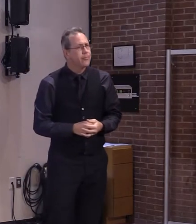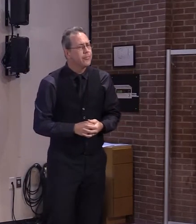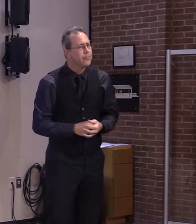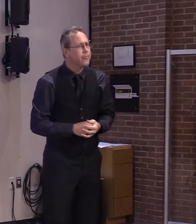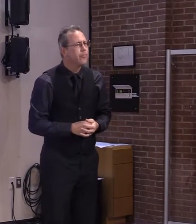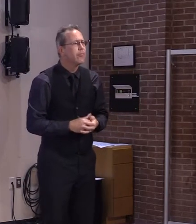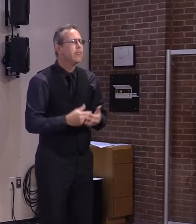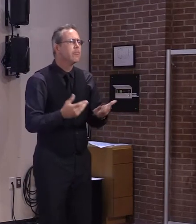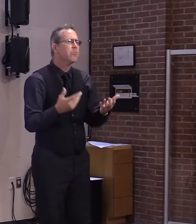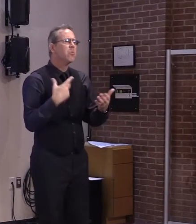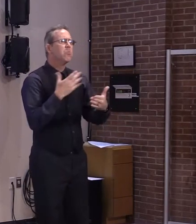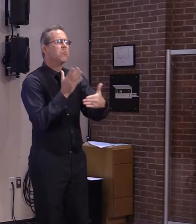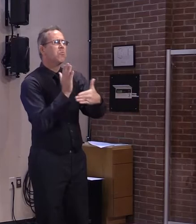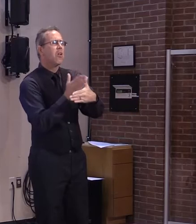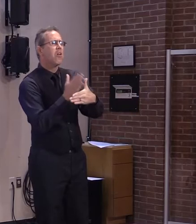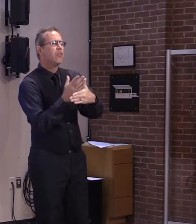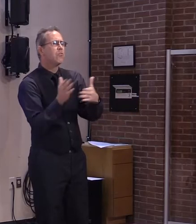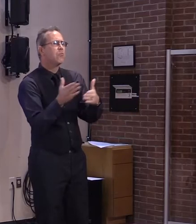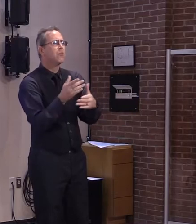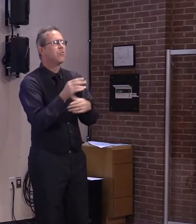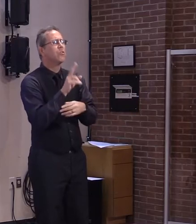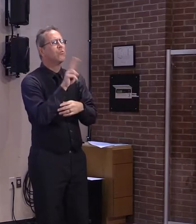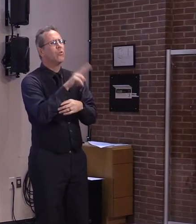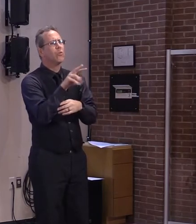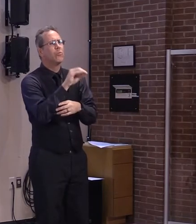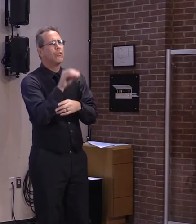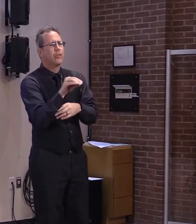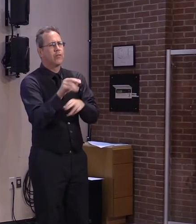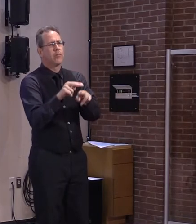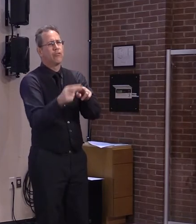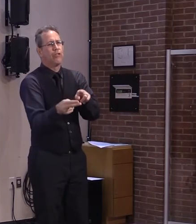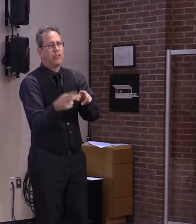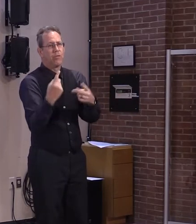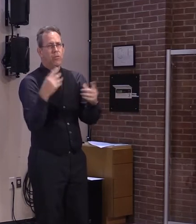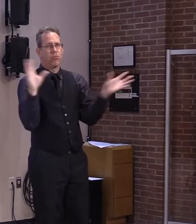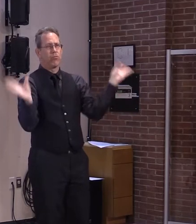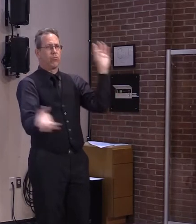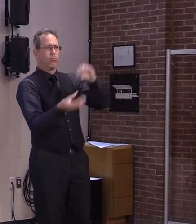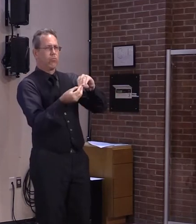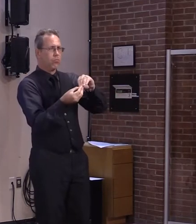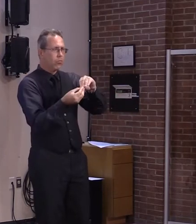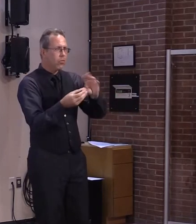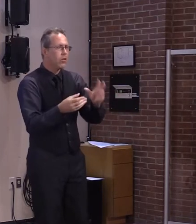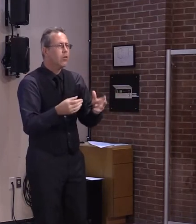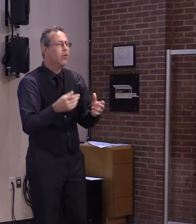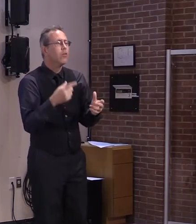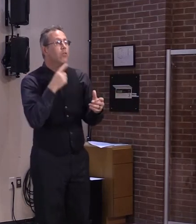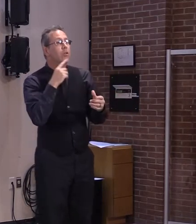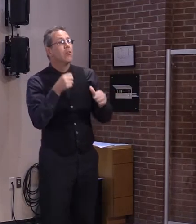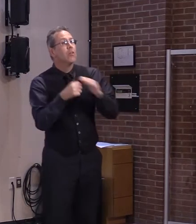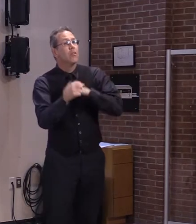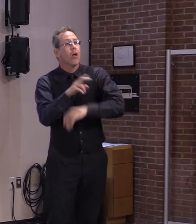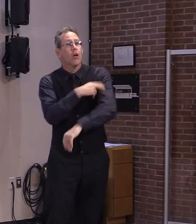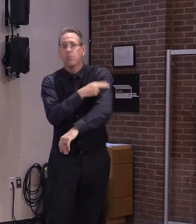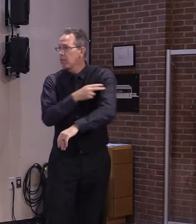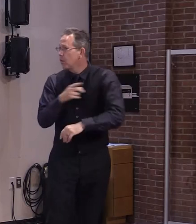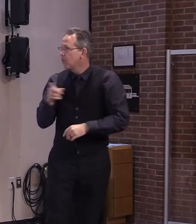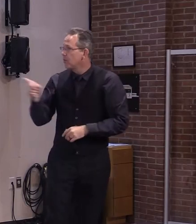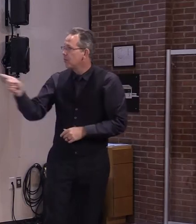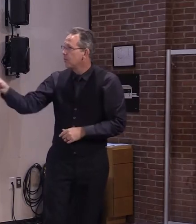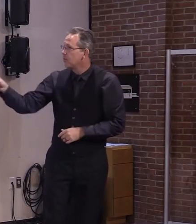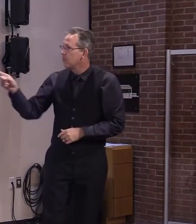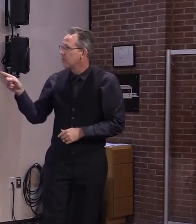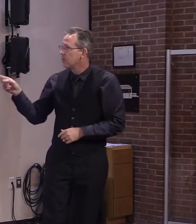about 22% over the last 7 days. And on the next slide, you can also see that hospitalization rates, which continue to be a little bit more stable